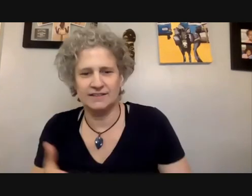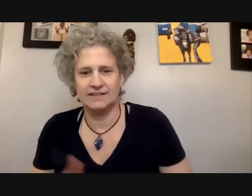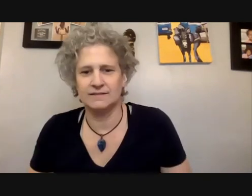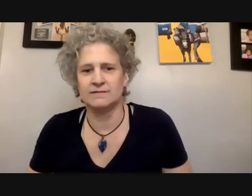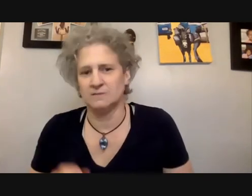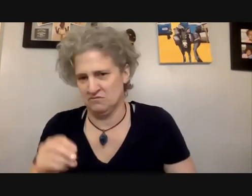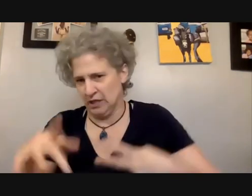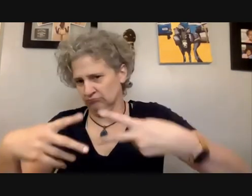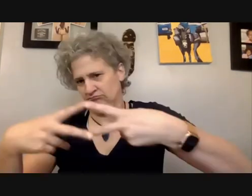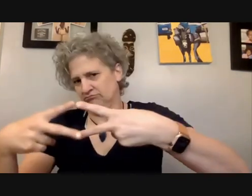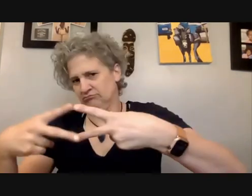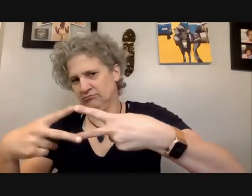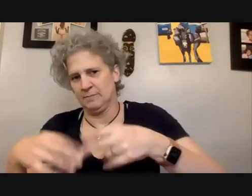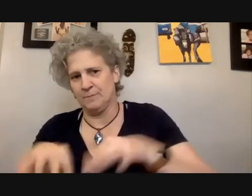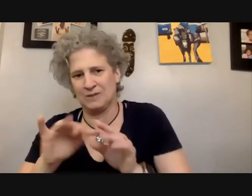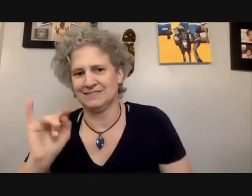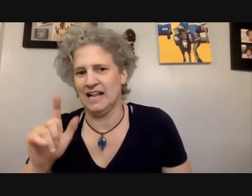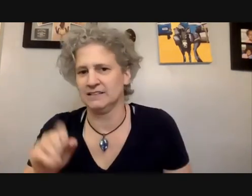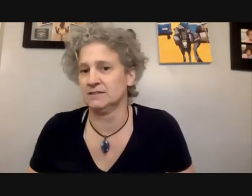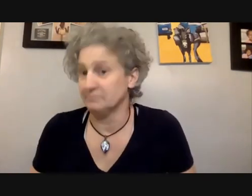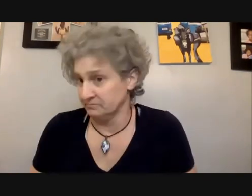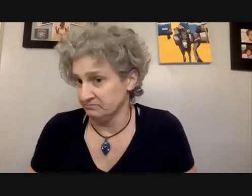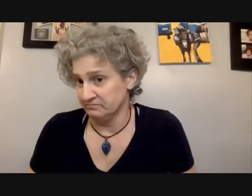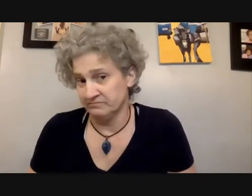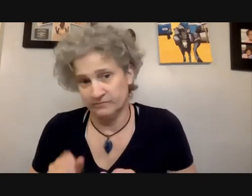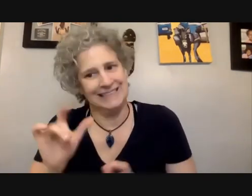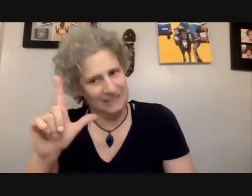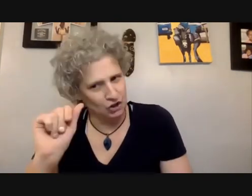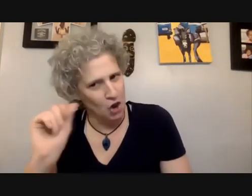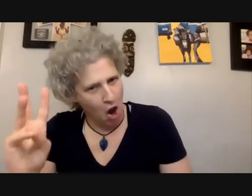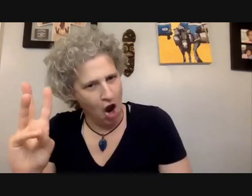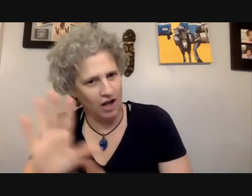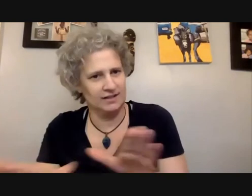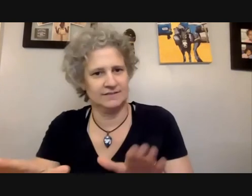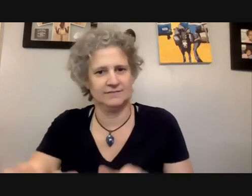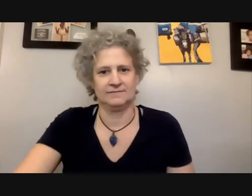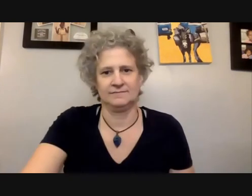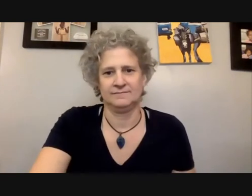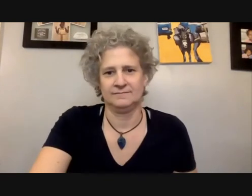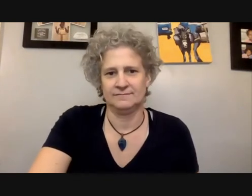do. So it's certainly a game that you have to play and something that you have to navigate. So these are